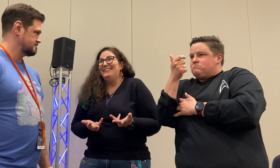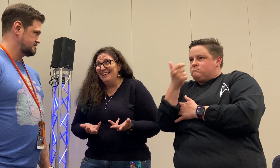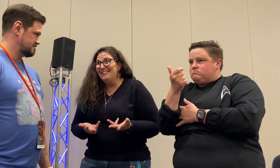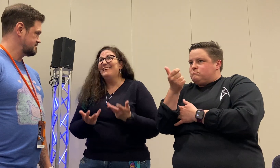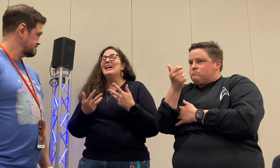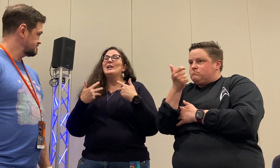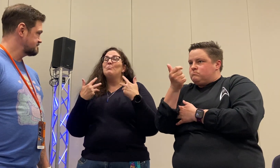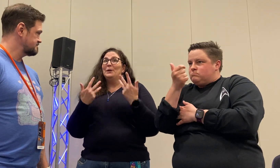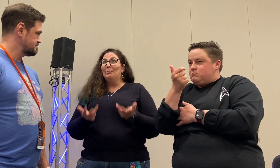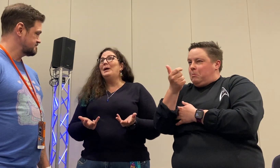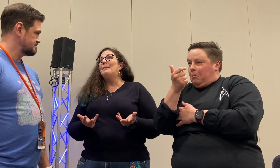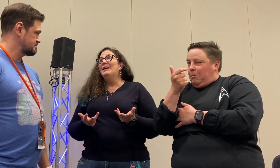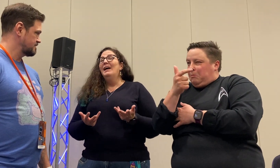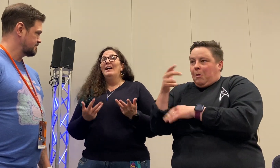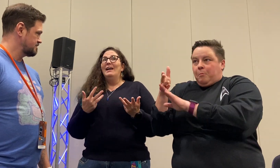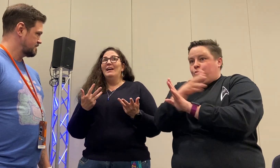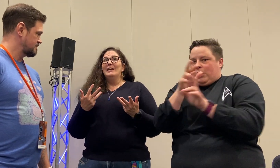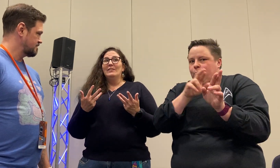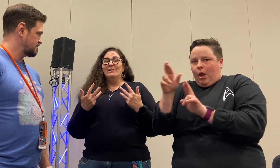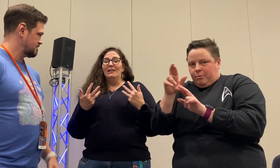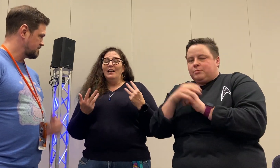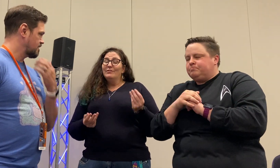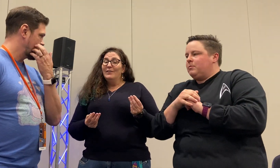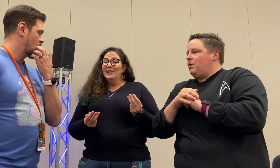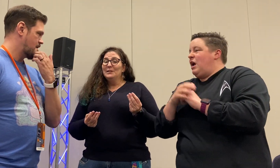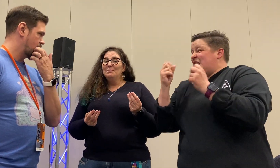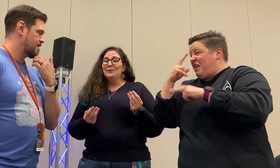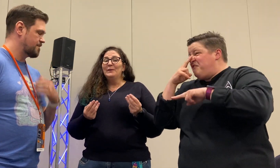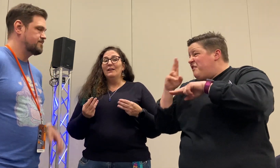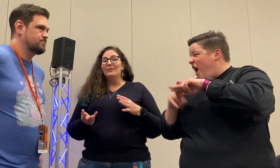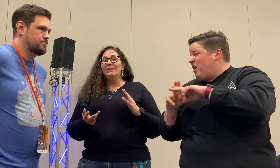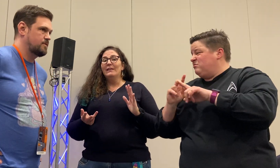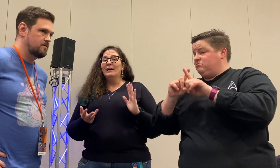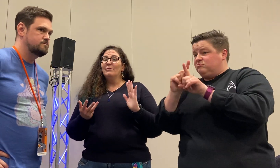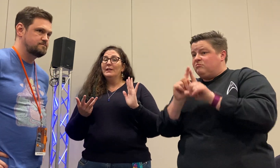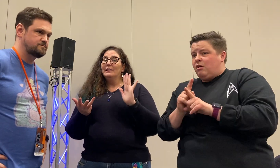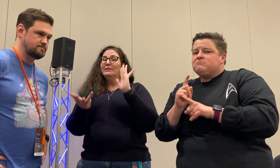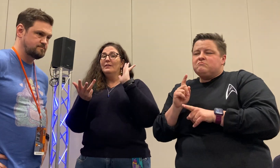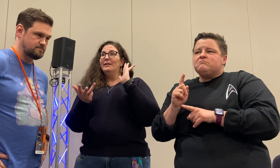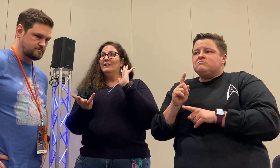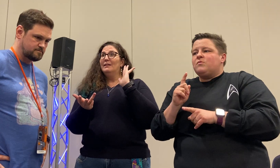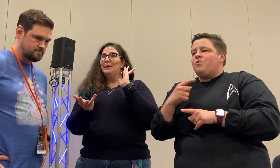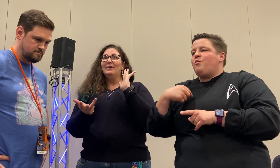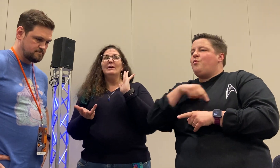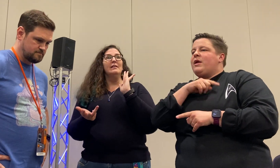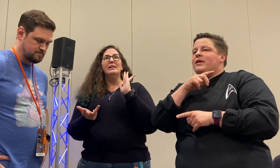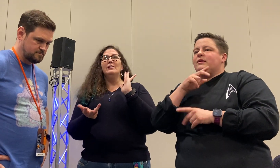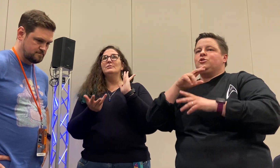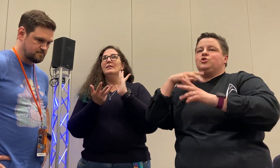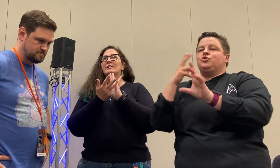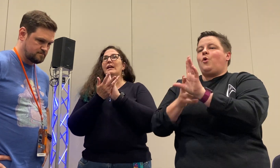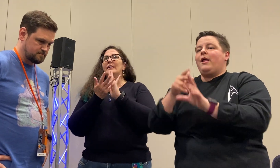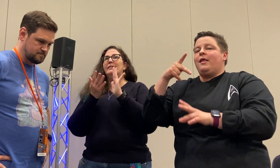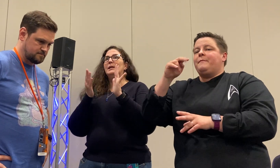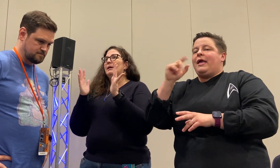things and pre-prep and it's a lot of fun, but we also find that we get into the panel and they don't talk anything about